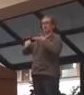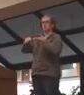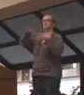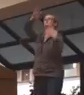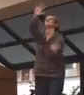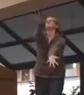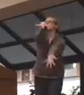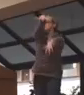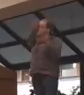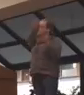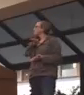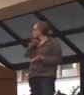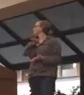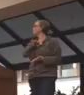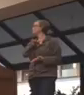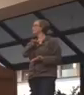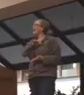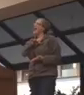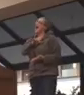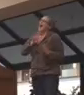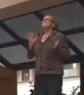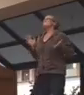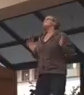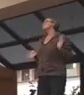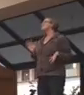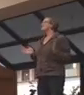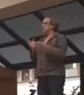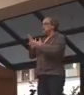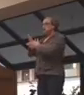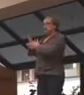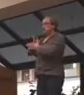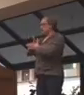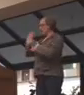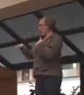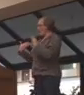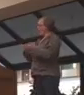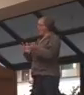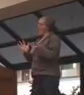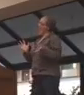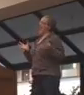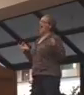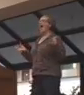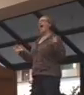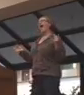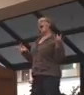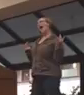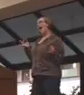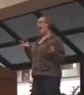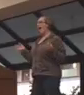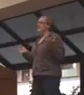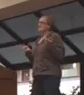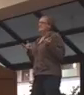The risk assessments and these results and this massive information that they've gotten, and then the willingness